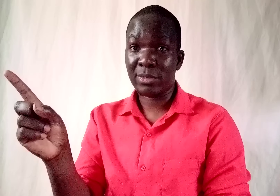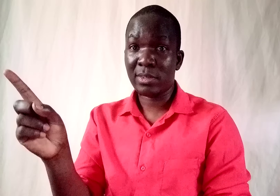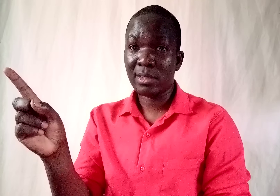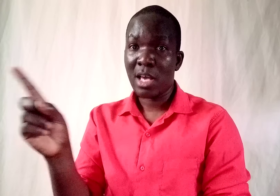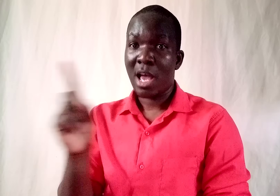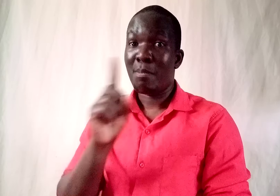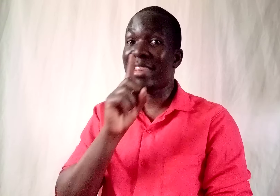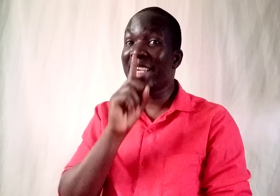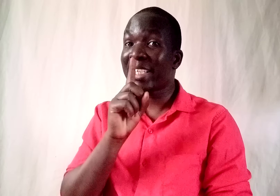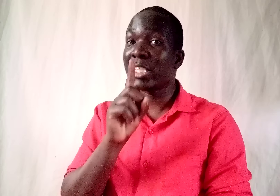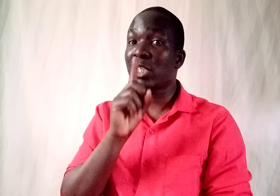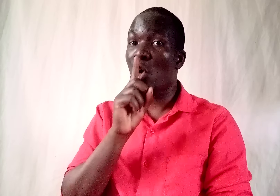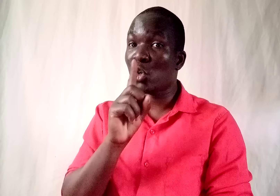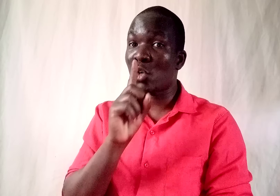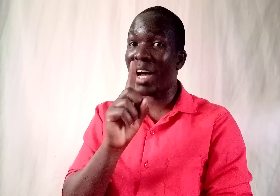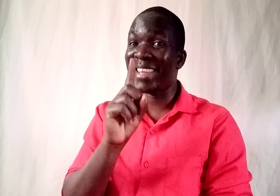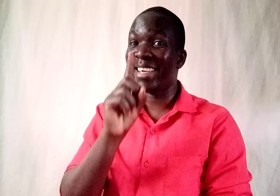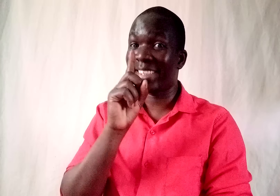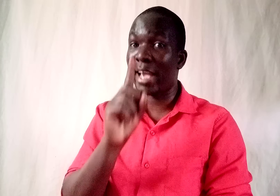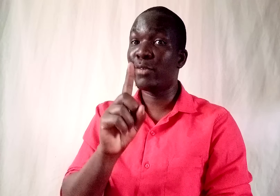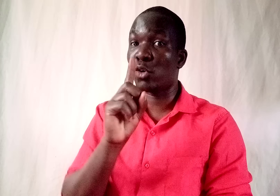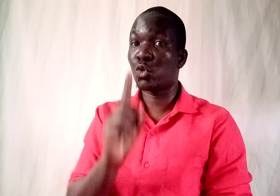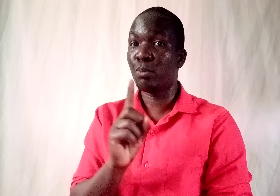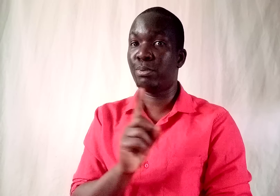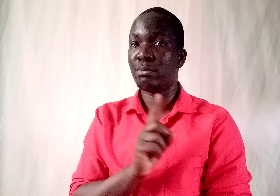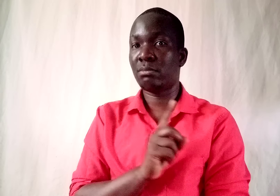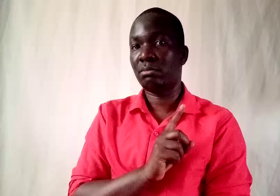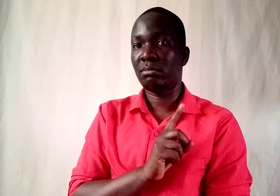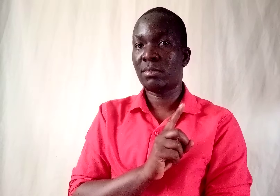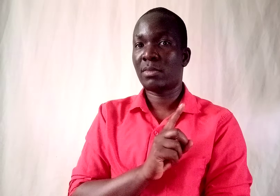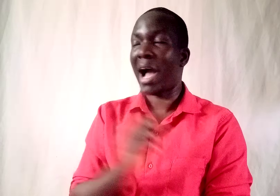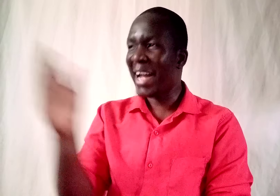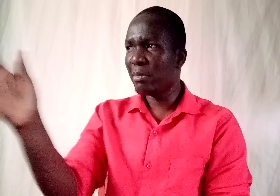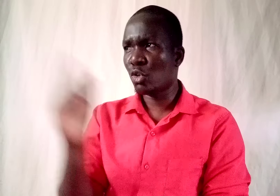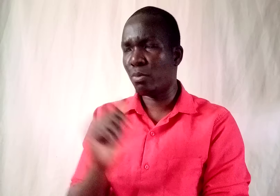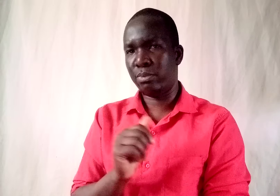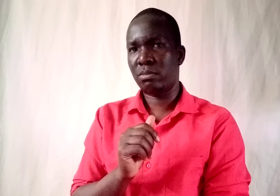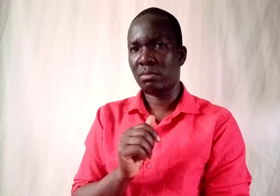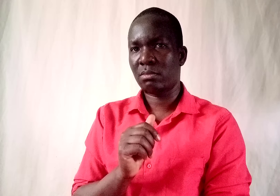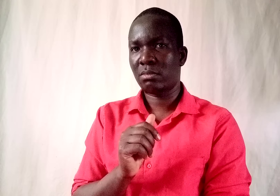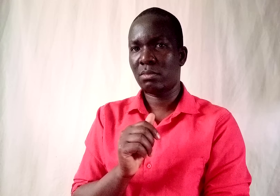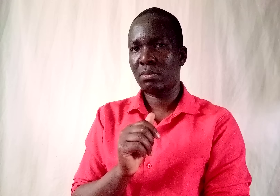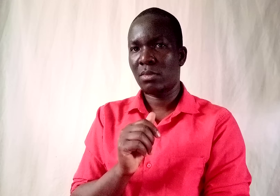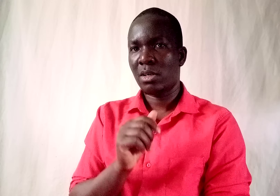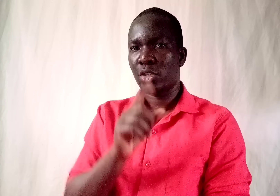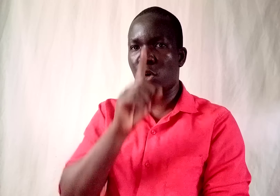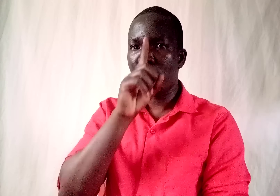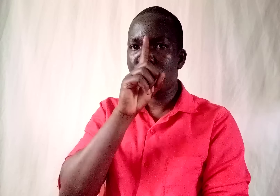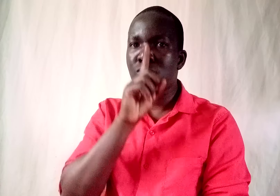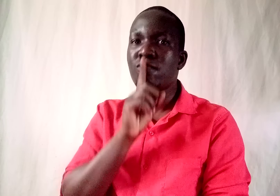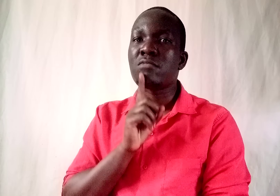grams. But this is also another sign for soup. Add me soup. So like